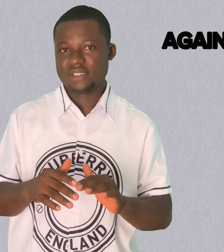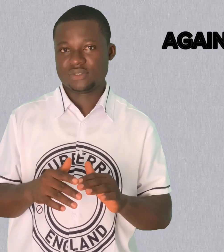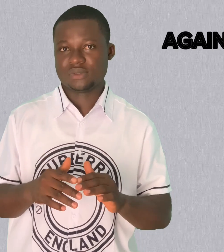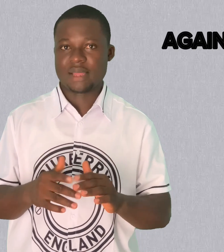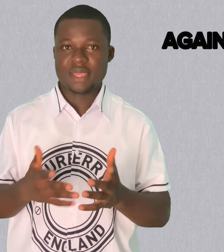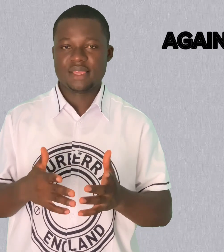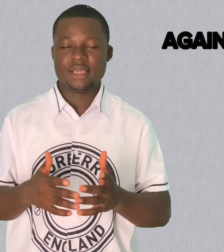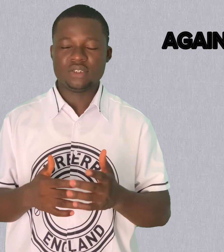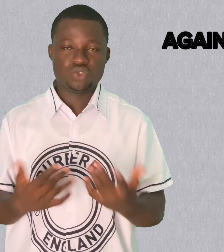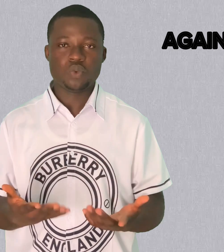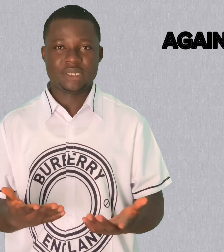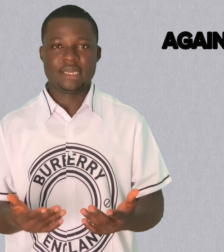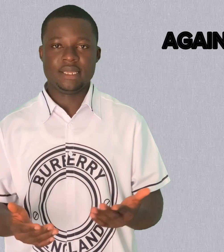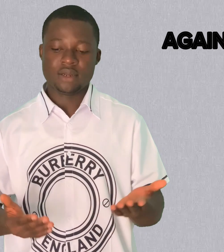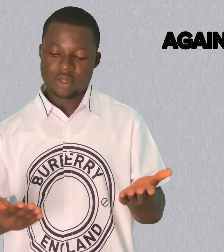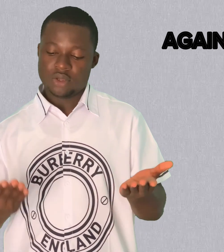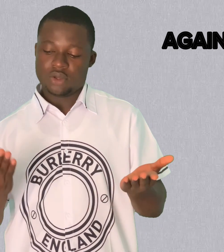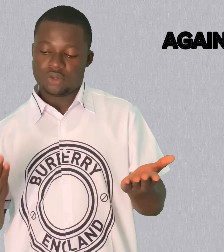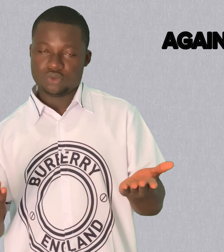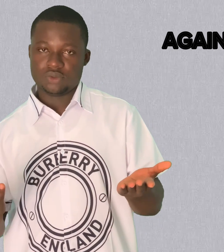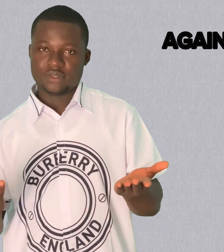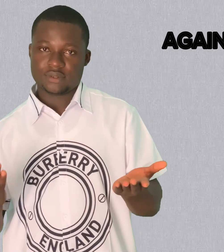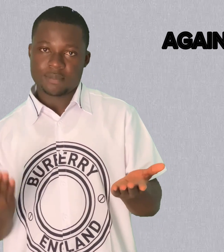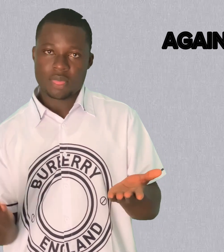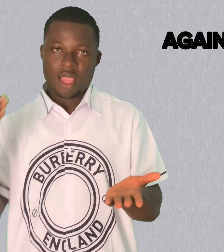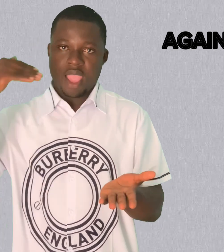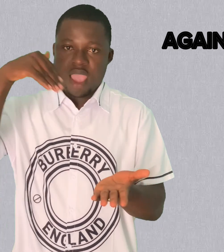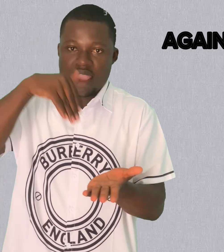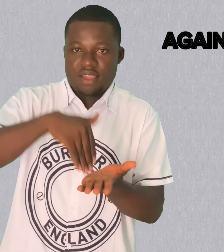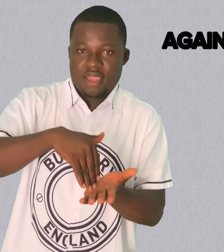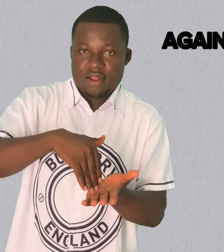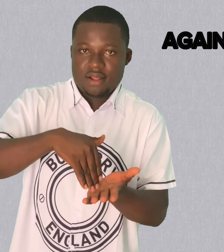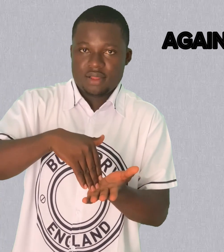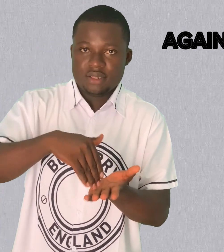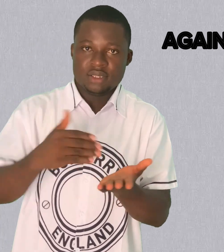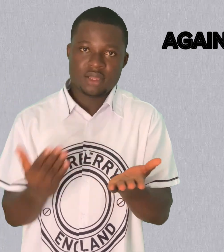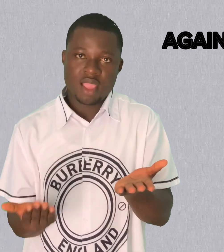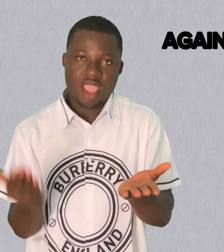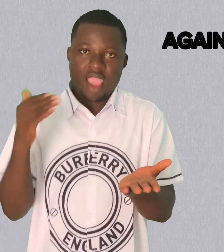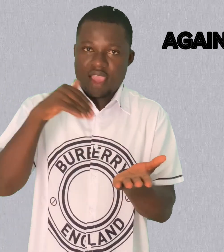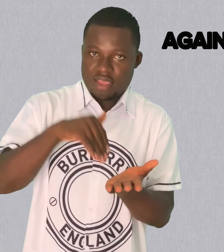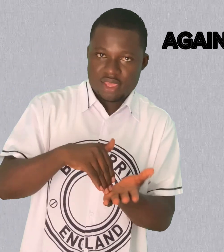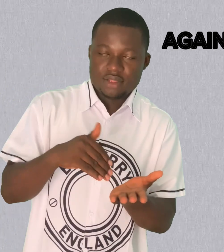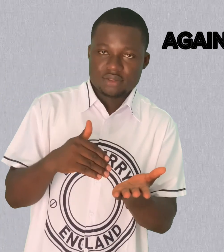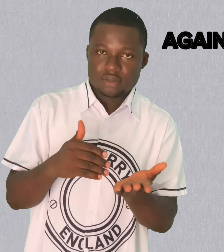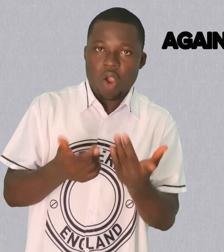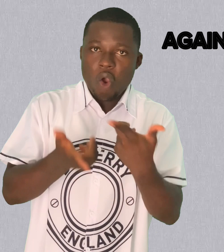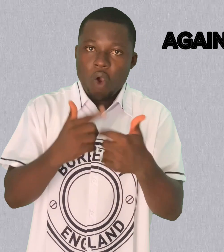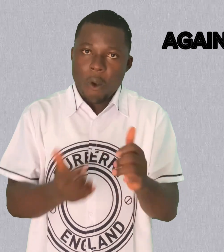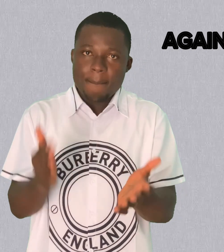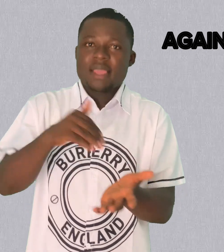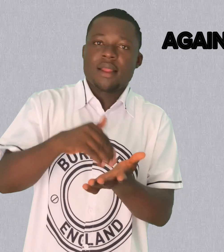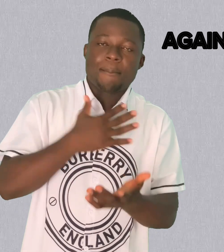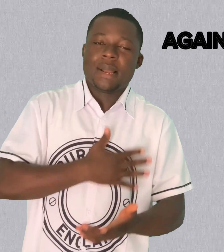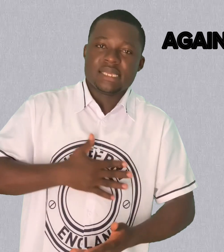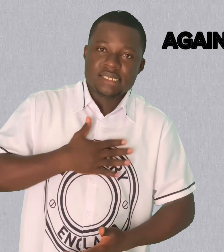to time. Again. Do it again. You do this. Again. Again. Come again,